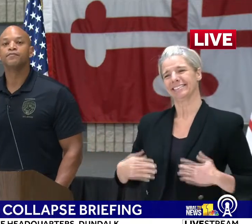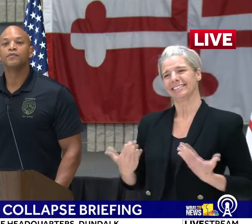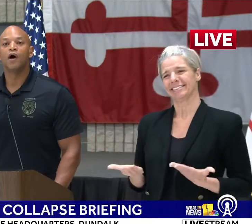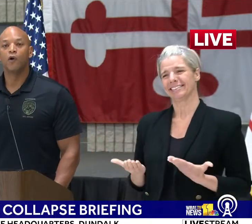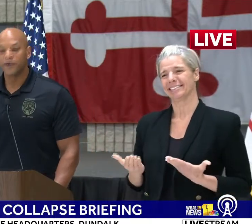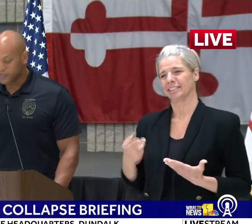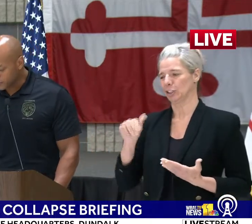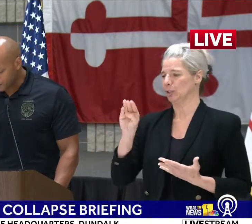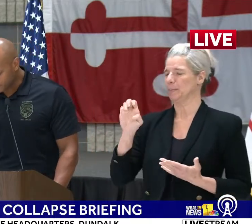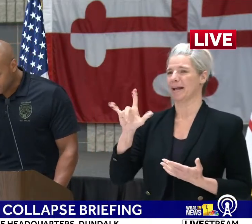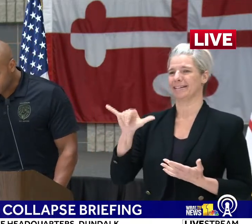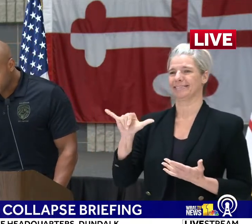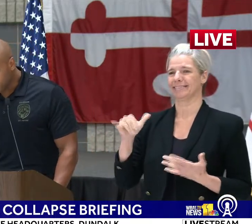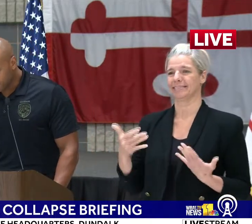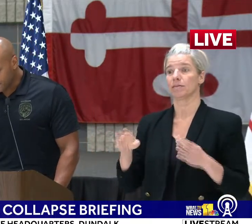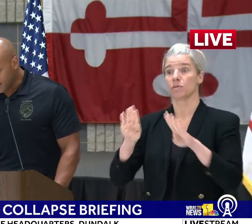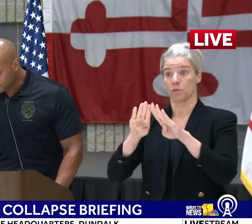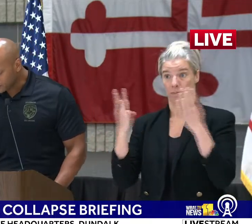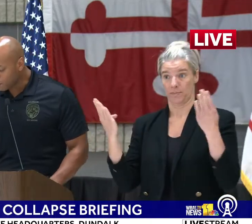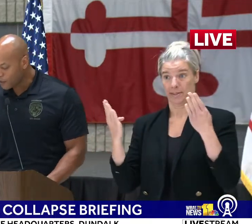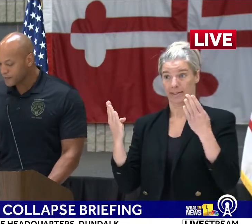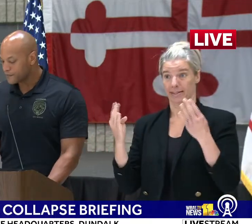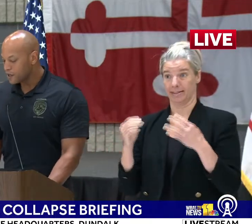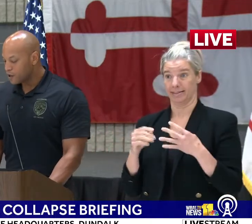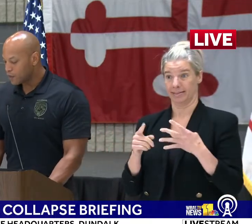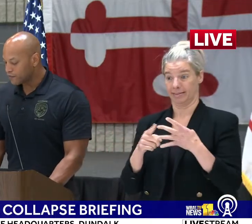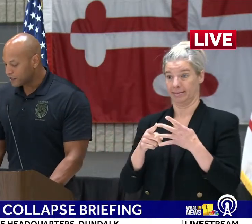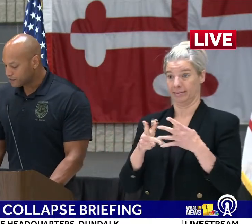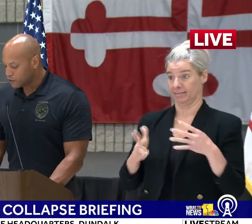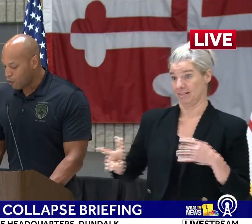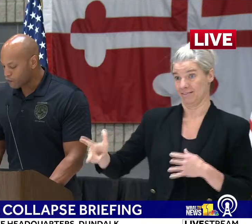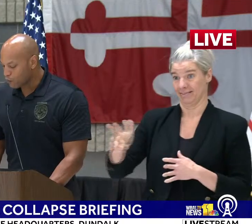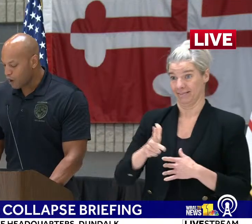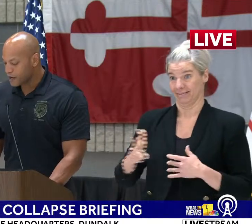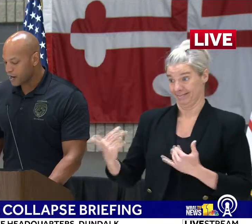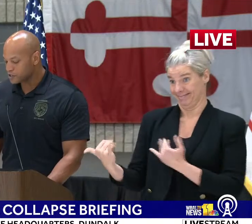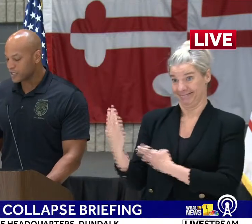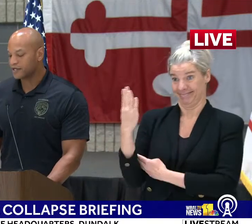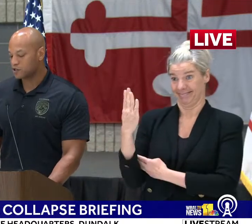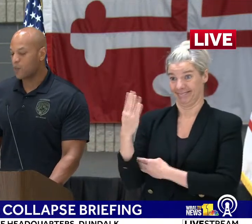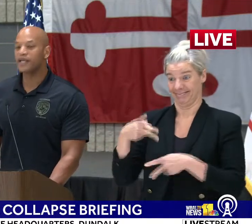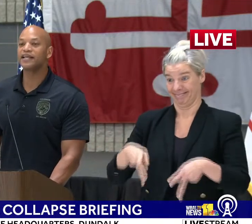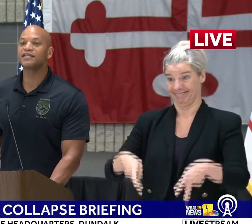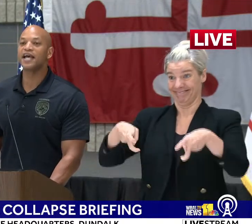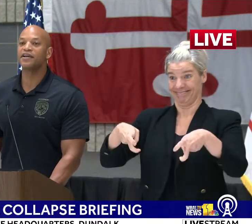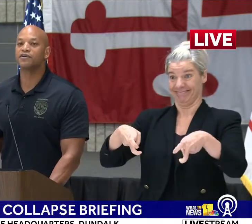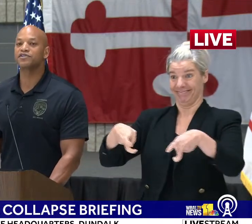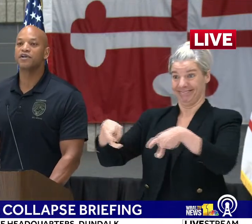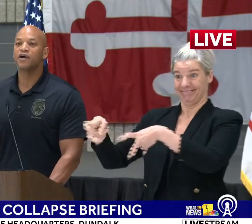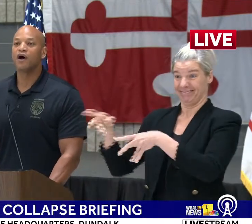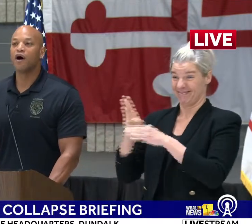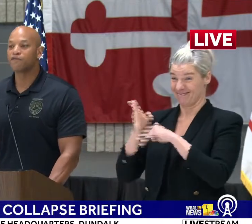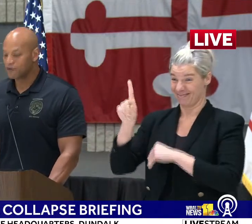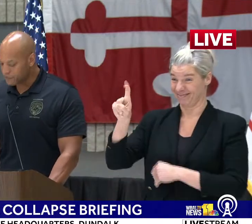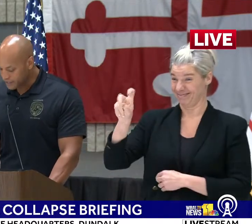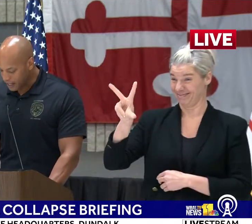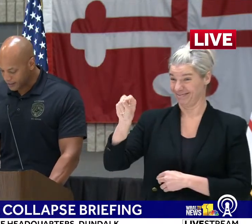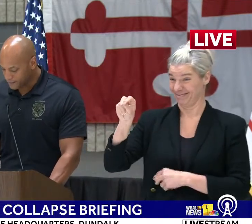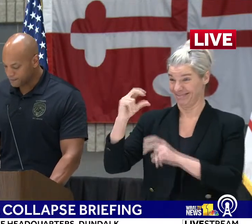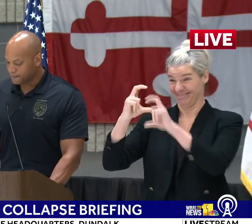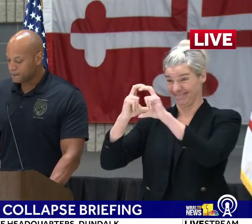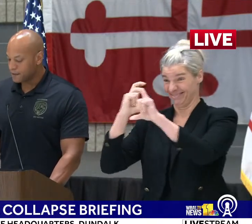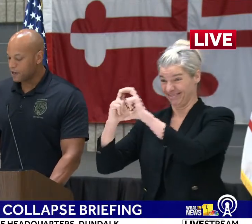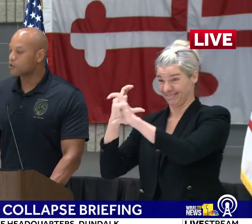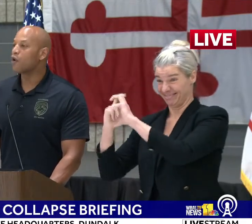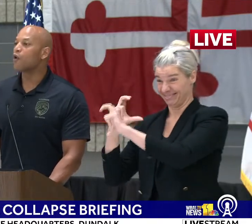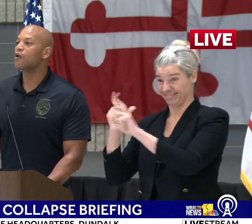second, on opening the channel. As of this morning, we've lifted over 120 containers off of